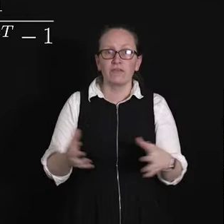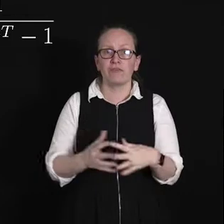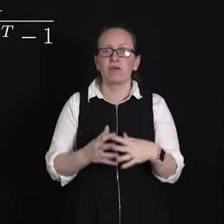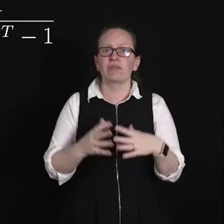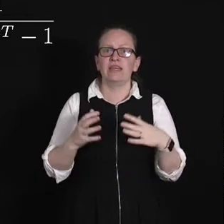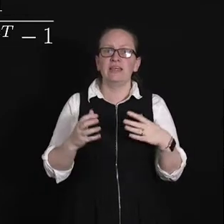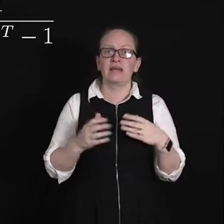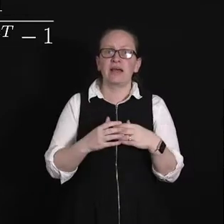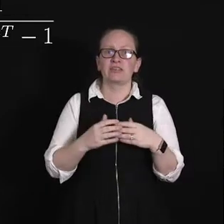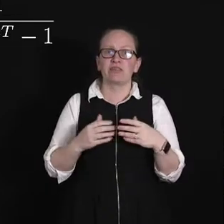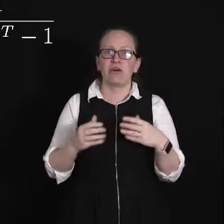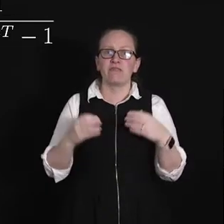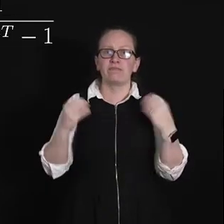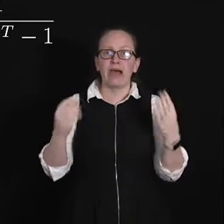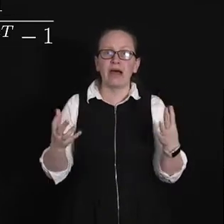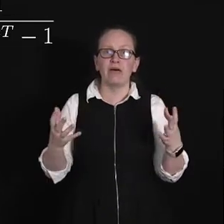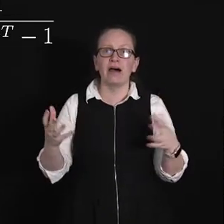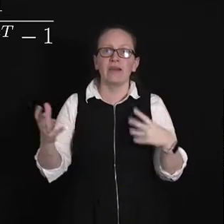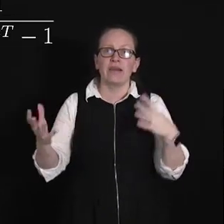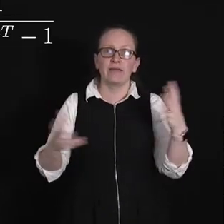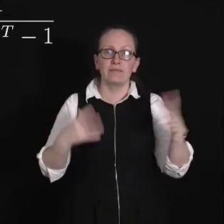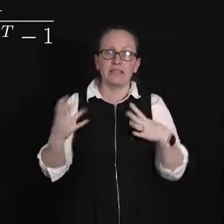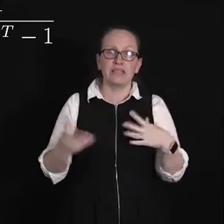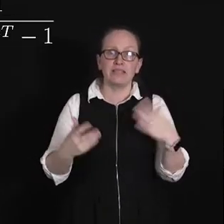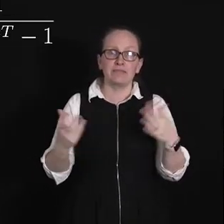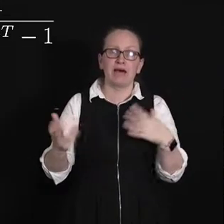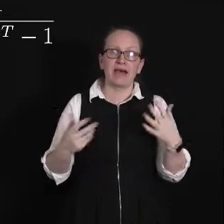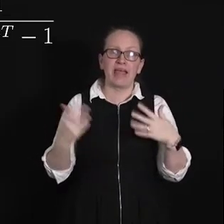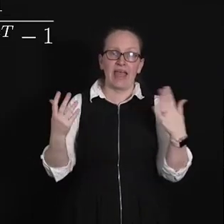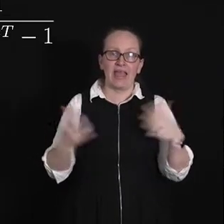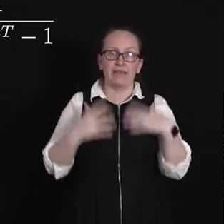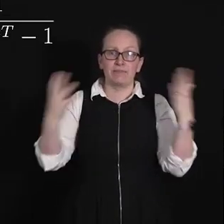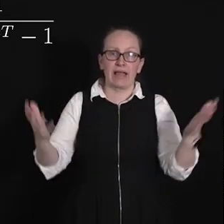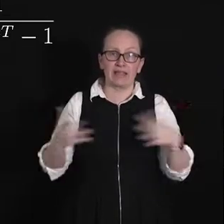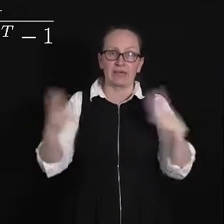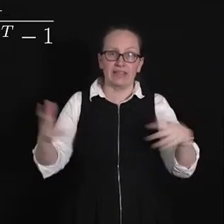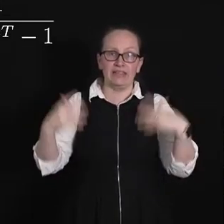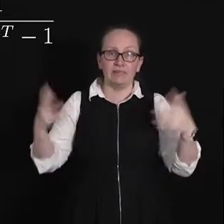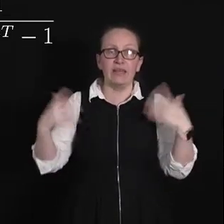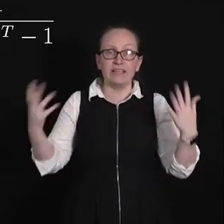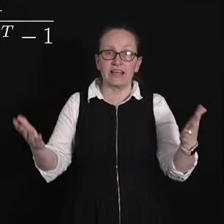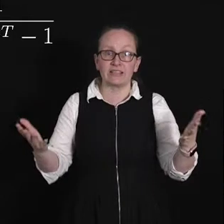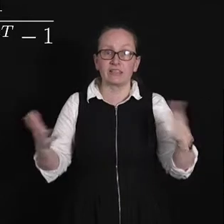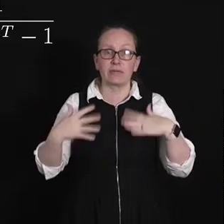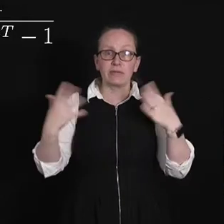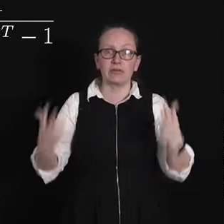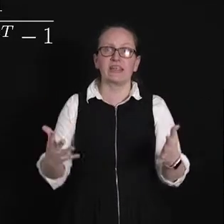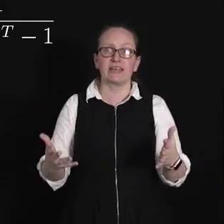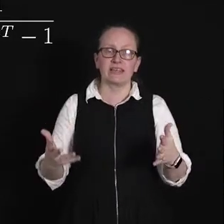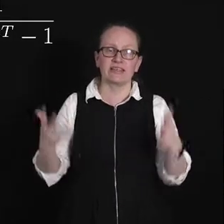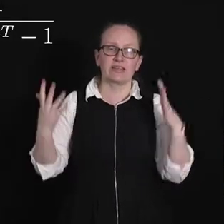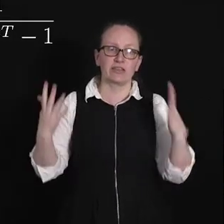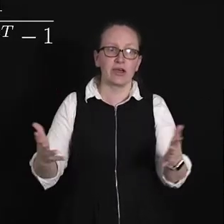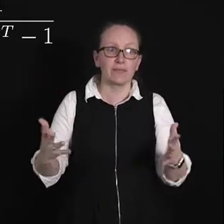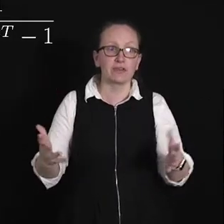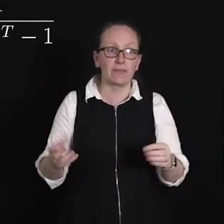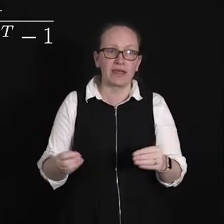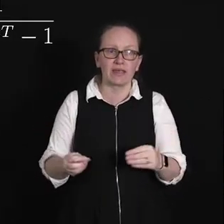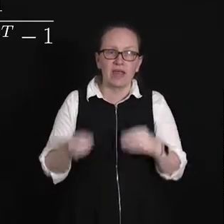for the amount of power emitted by a blackbody radiator. So we were looking at this in the thermal topic,